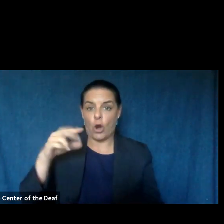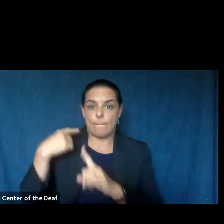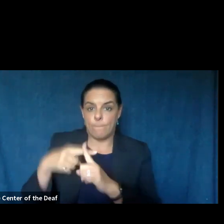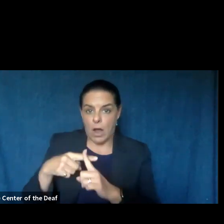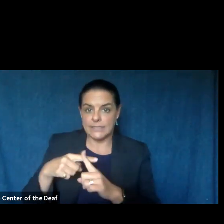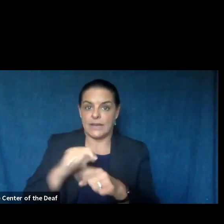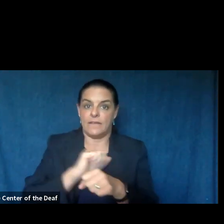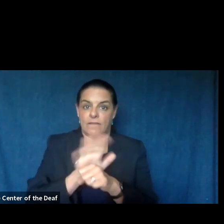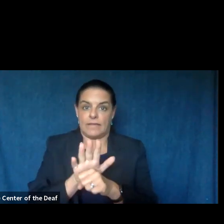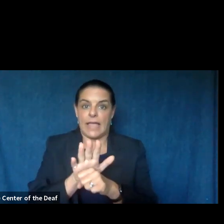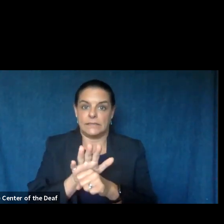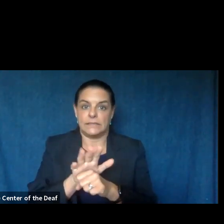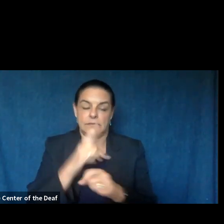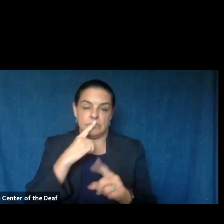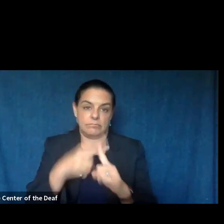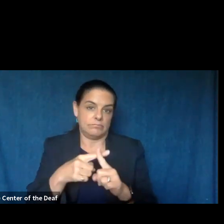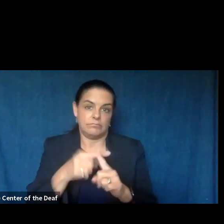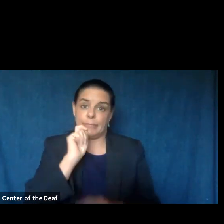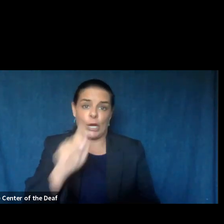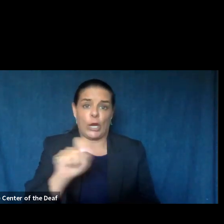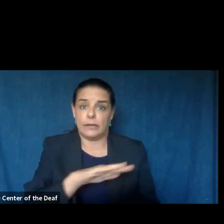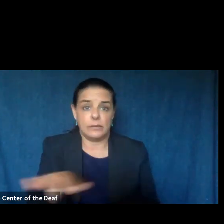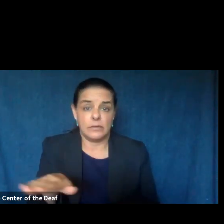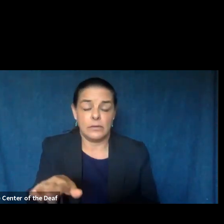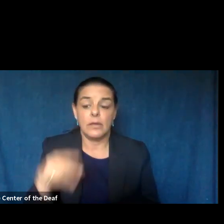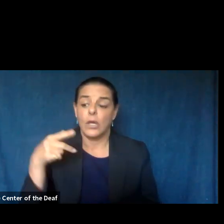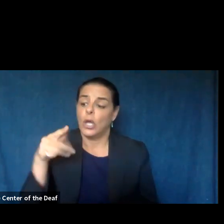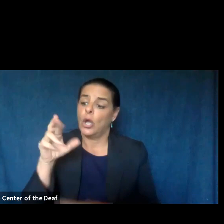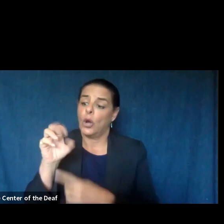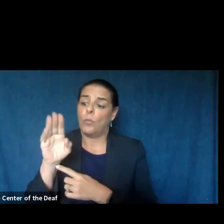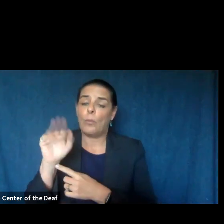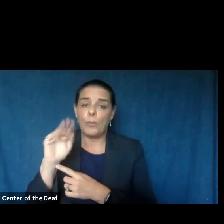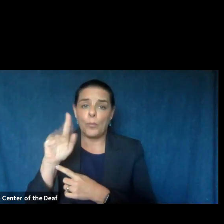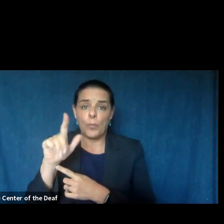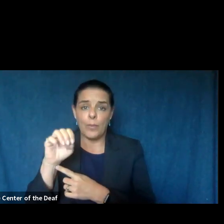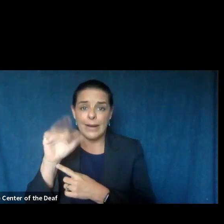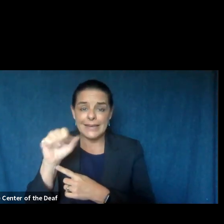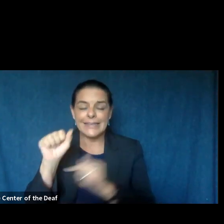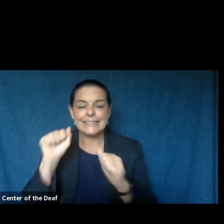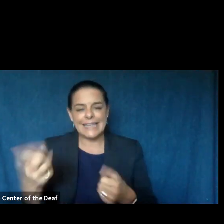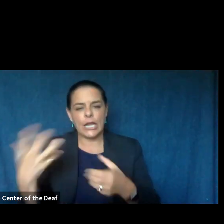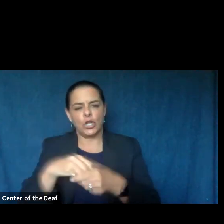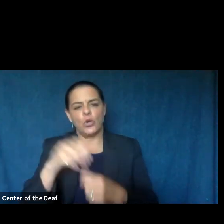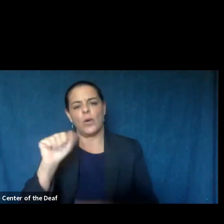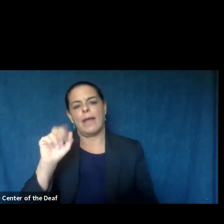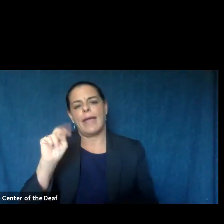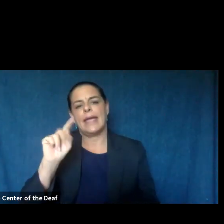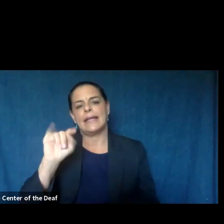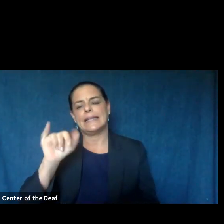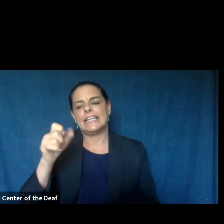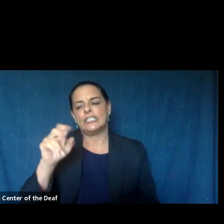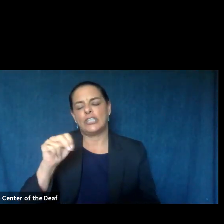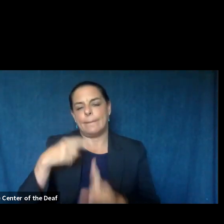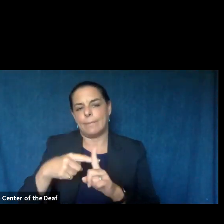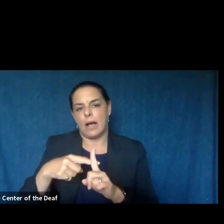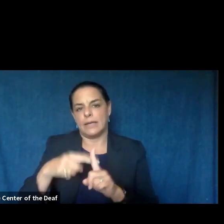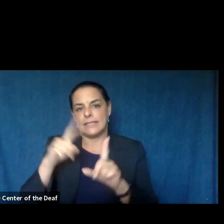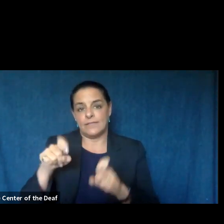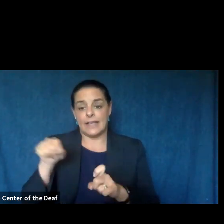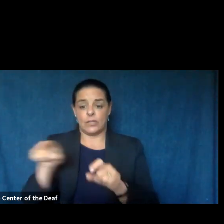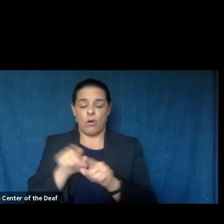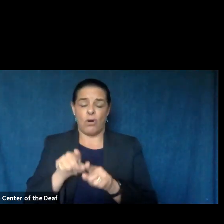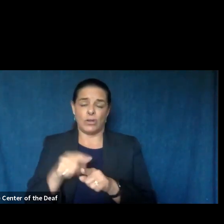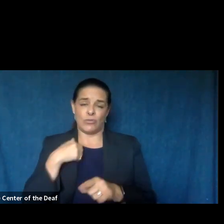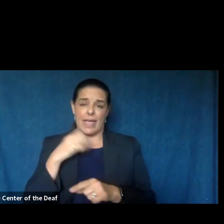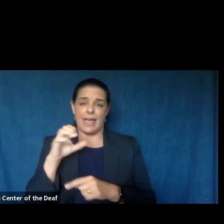case, period. Probable cases can include antigen positive tests that also have